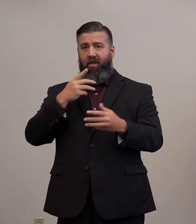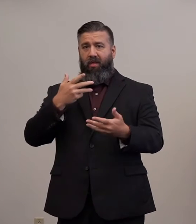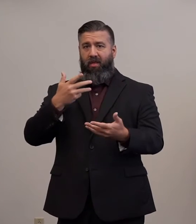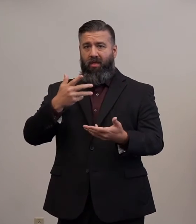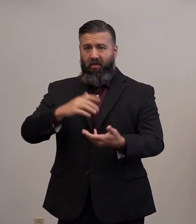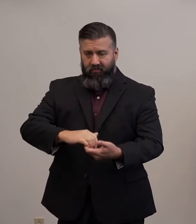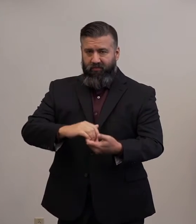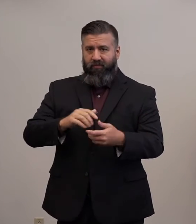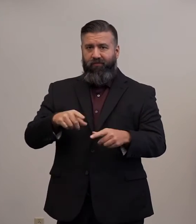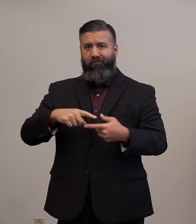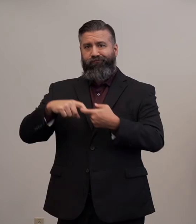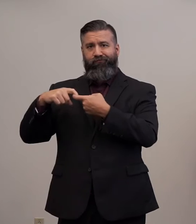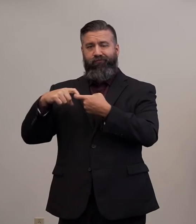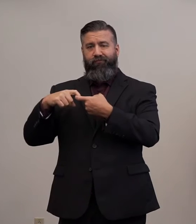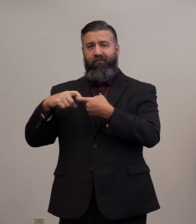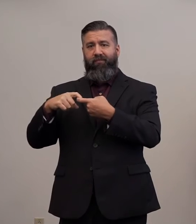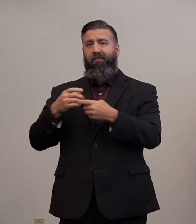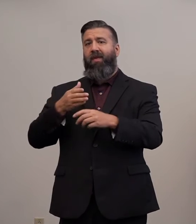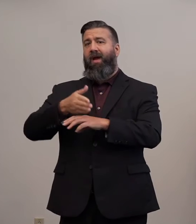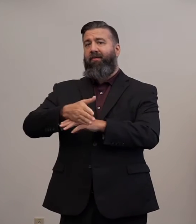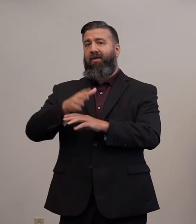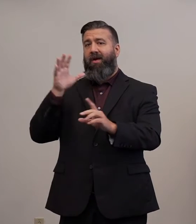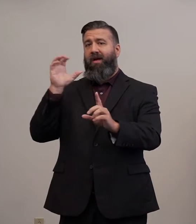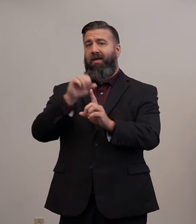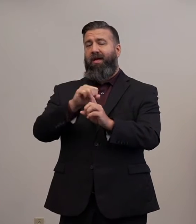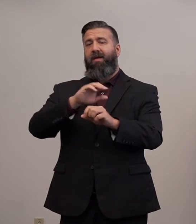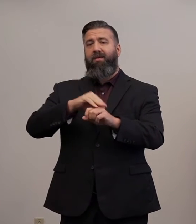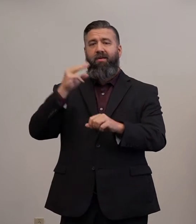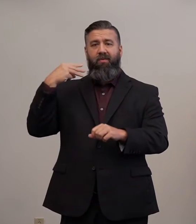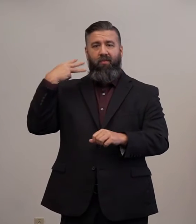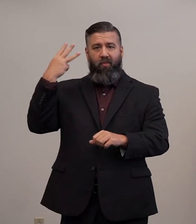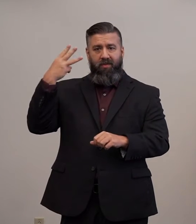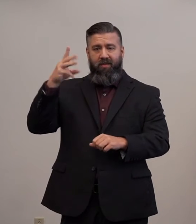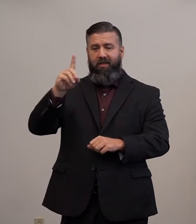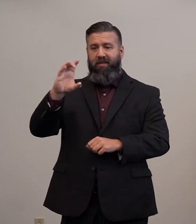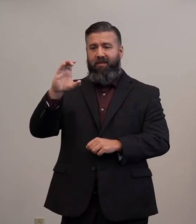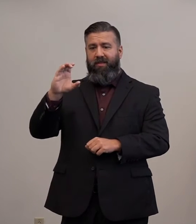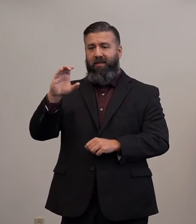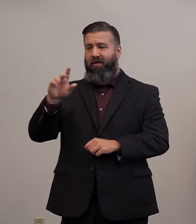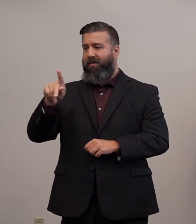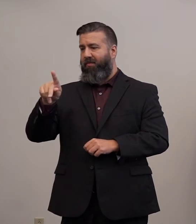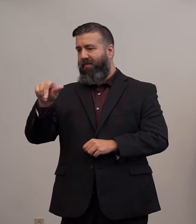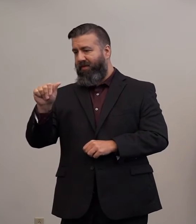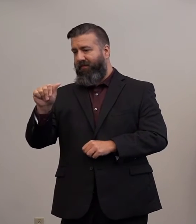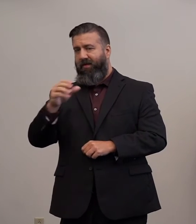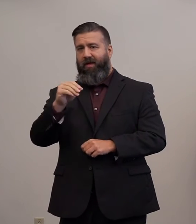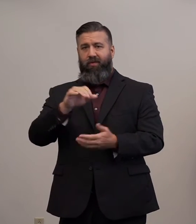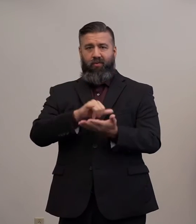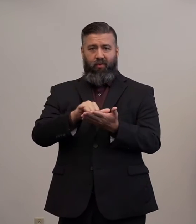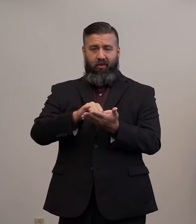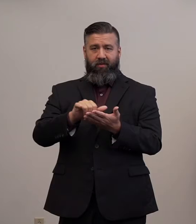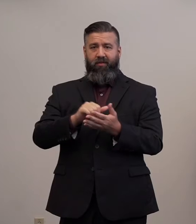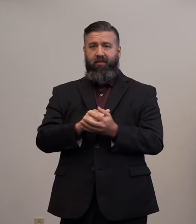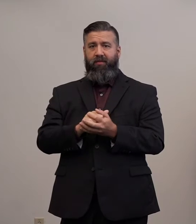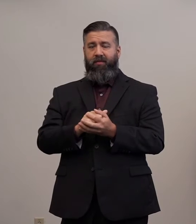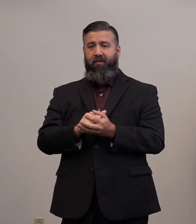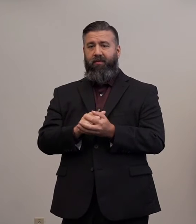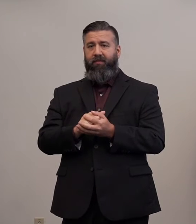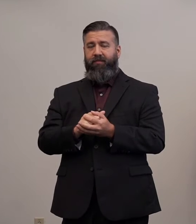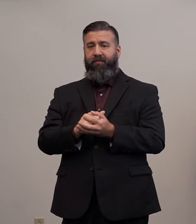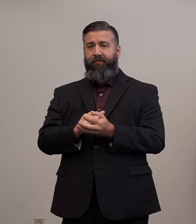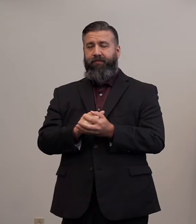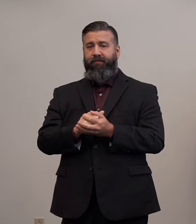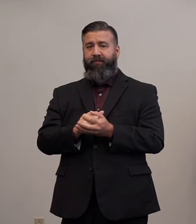standstill after the attacks on Washington, D.C., Pennsylvania, and New York during the terrorist